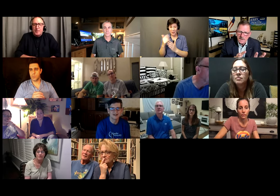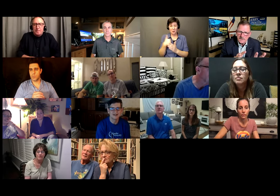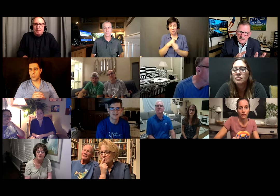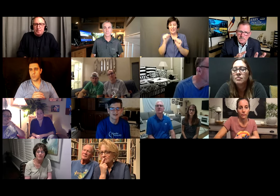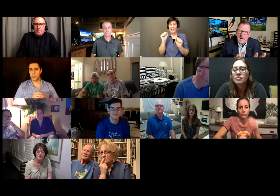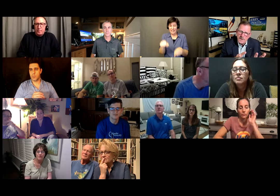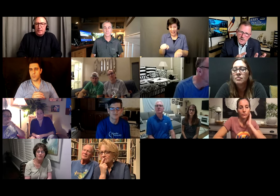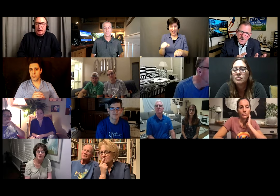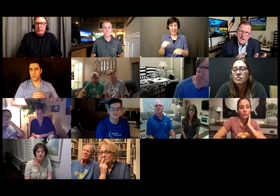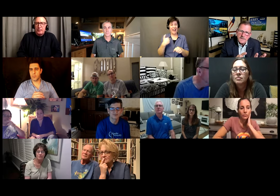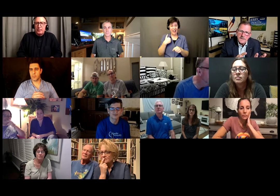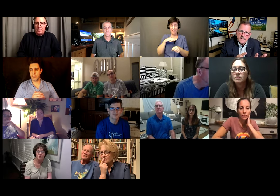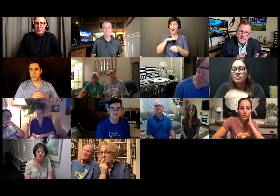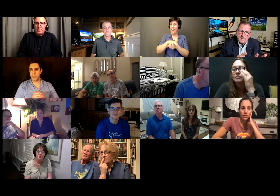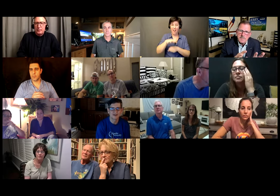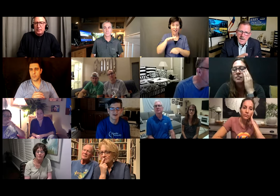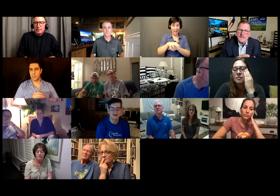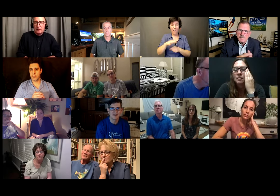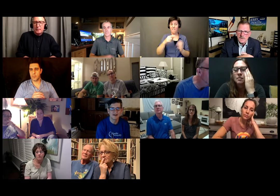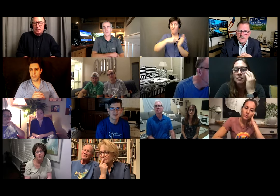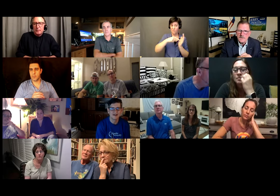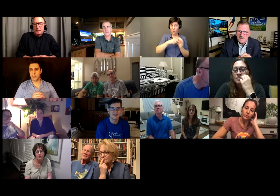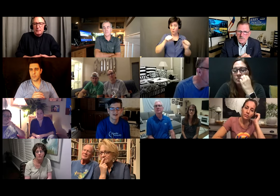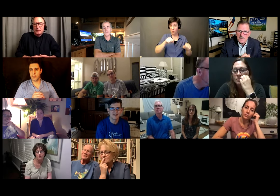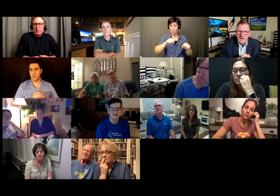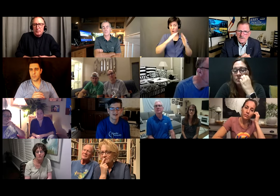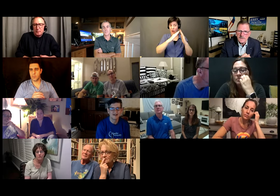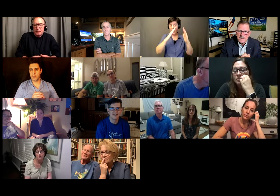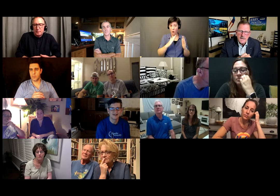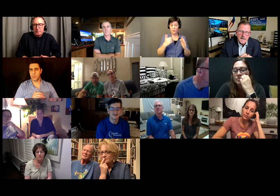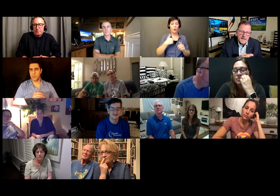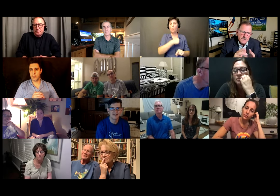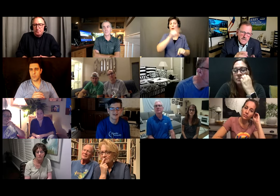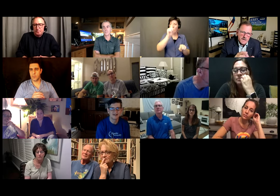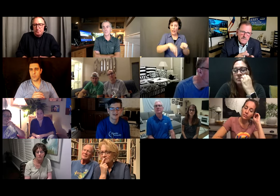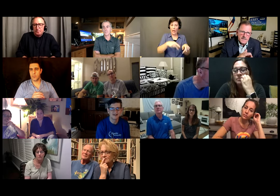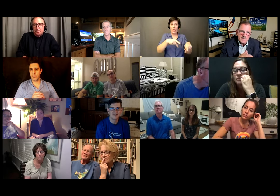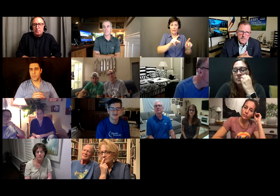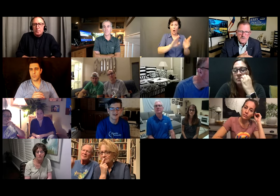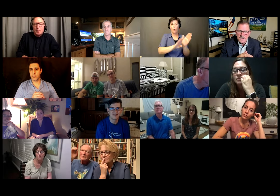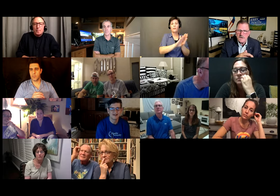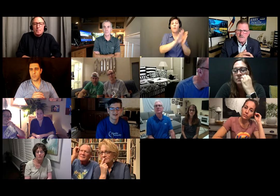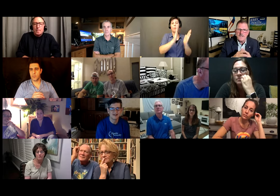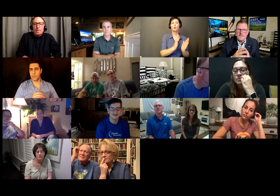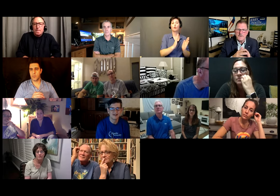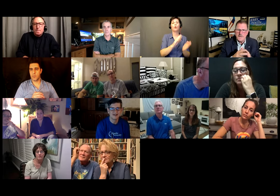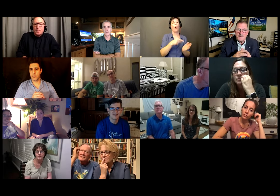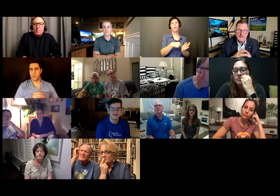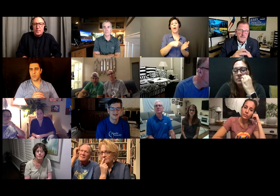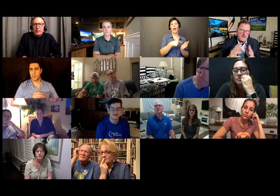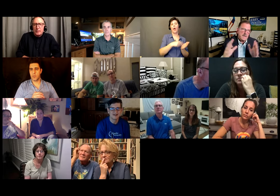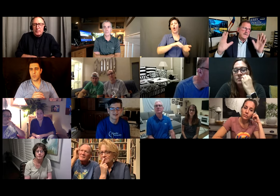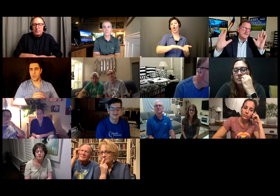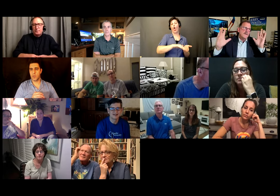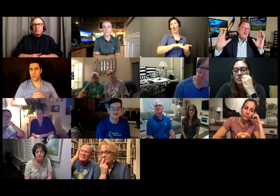density housing buy their way out. We make them build affordable housing. And I will tell you, I've had developers sit across the table from me and tell